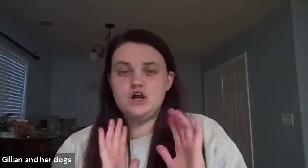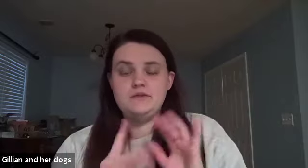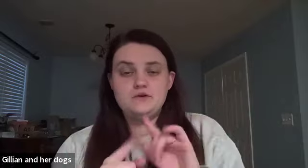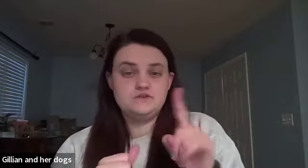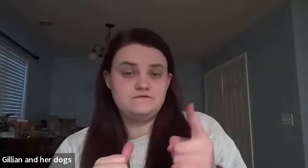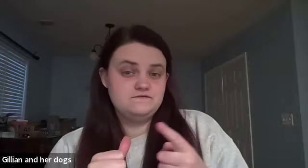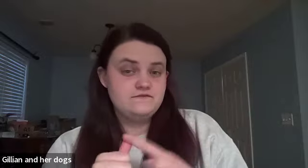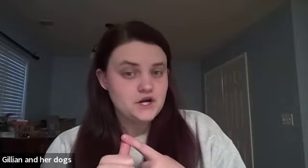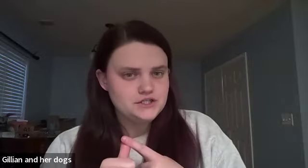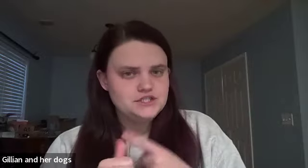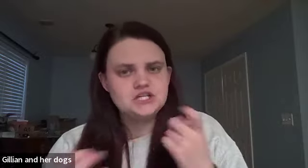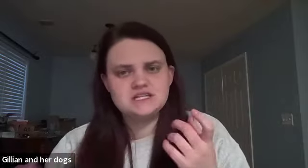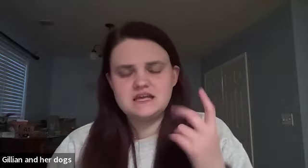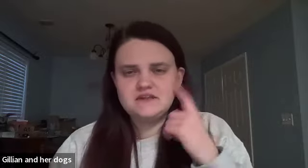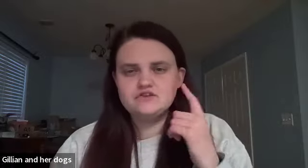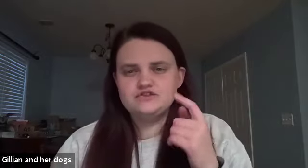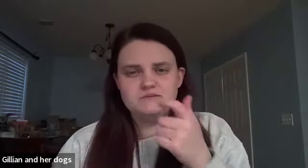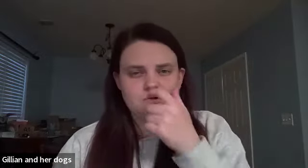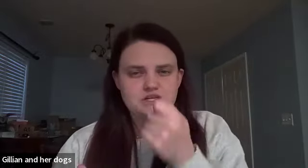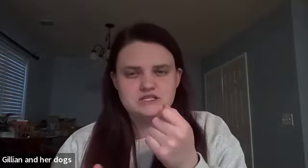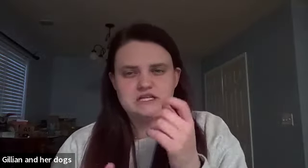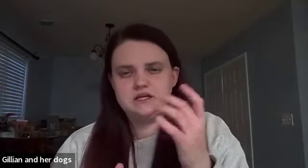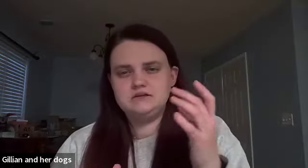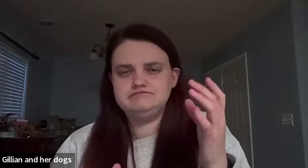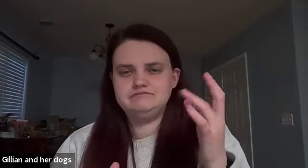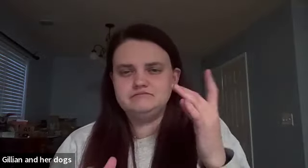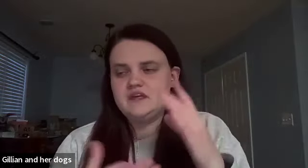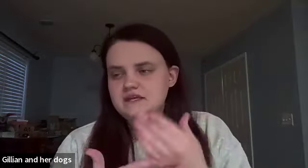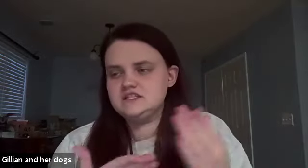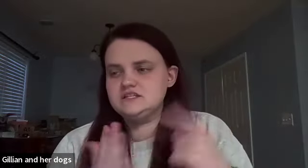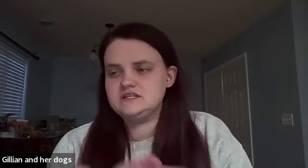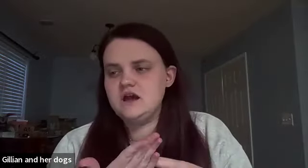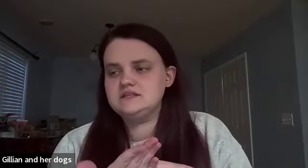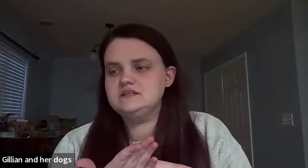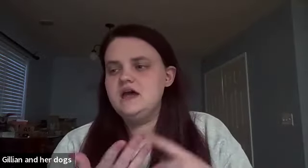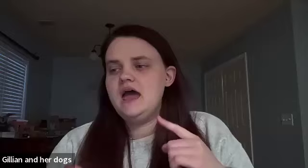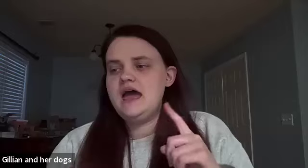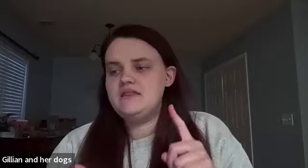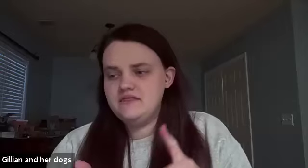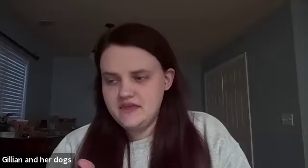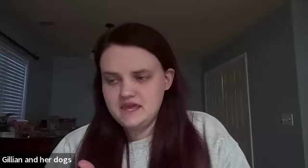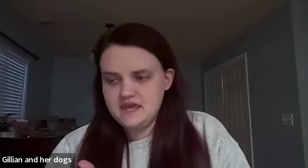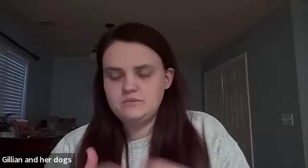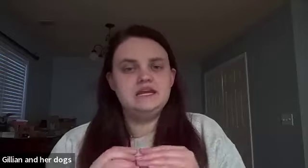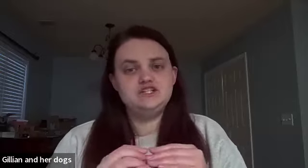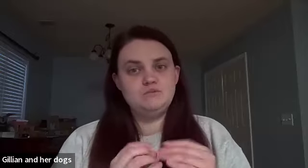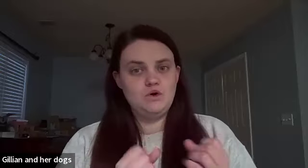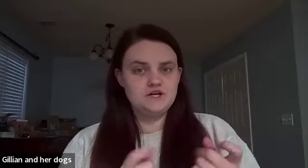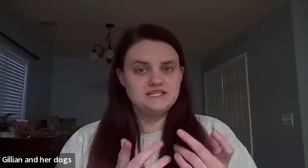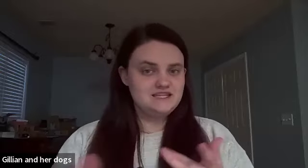talk about those first, just because I think those are some more interesting things to discuss. And then we can get into more of our